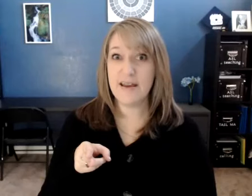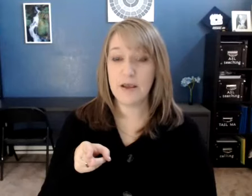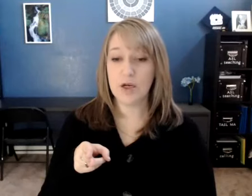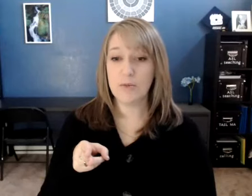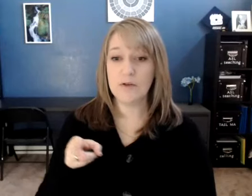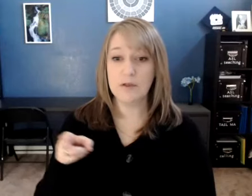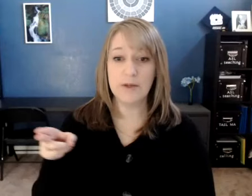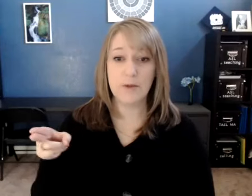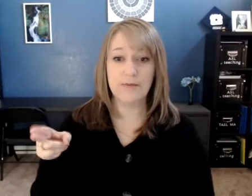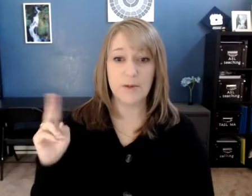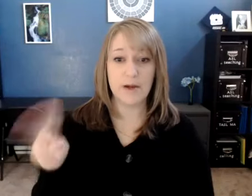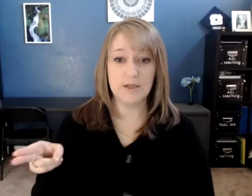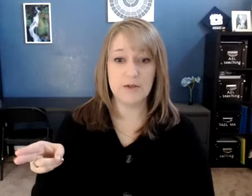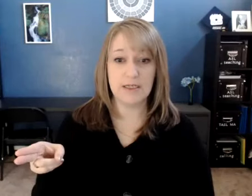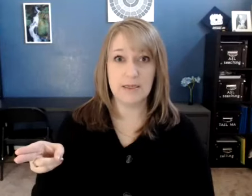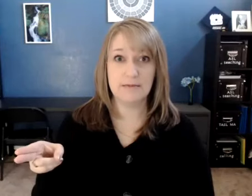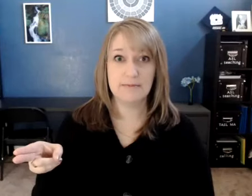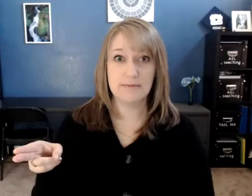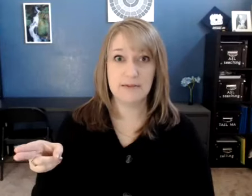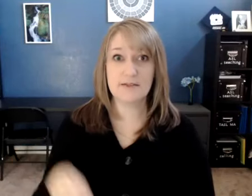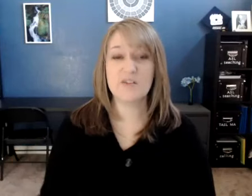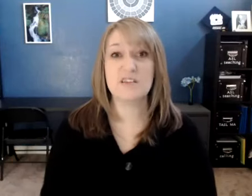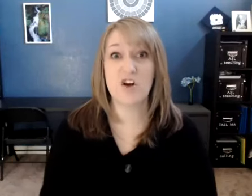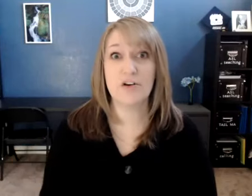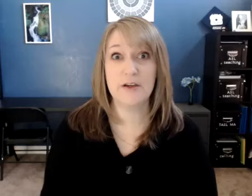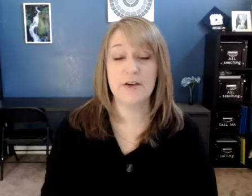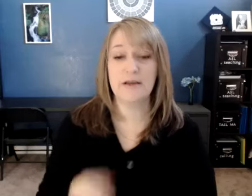you're going to move it a little bit away from your body and do that again. Okay, so this is hard of hearing.